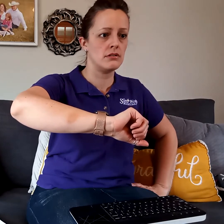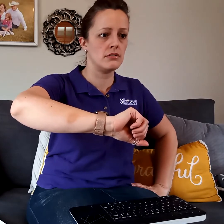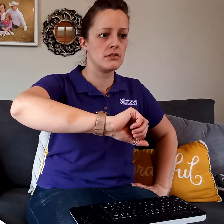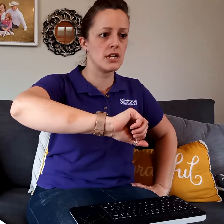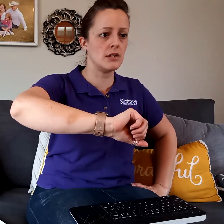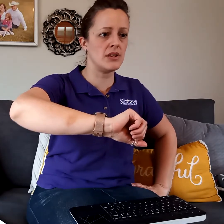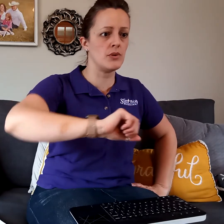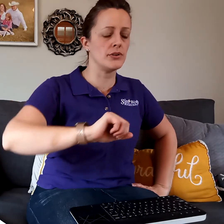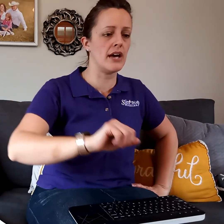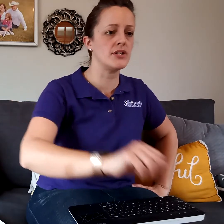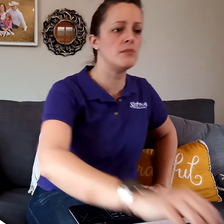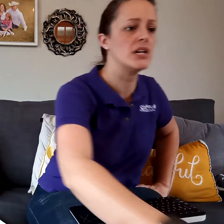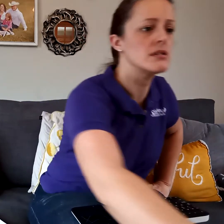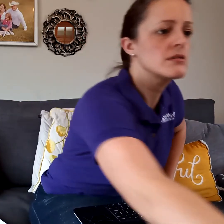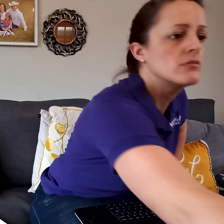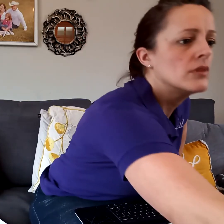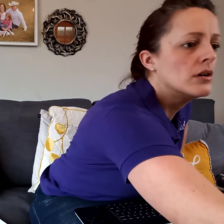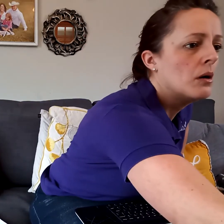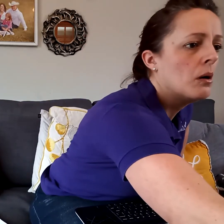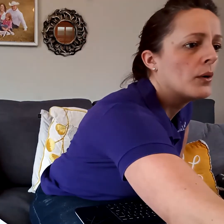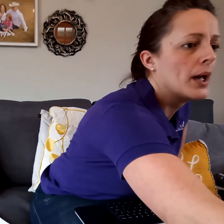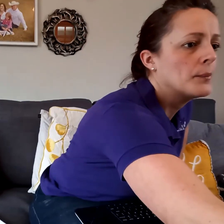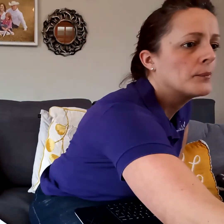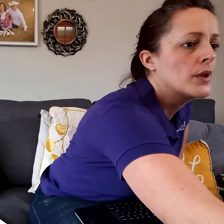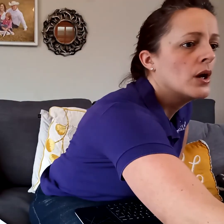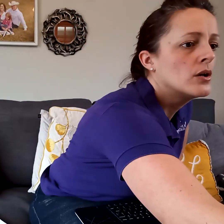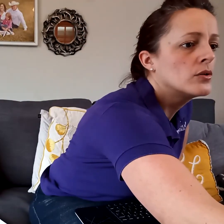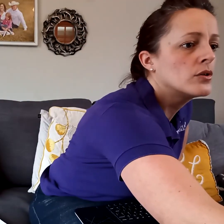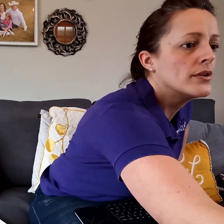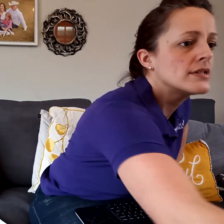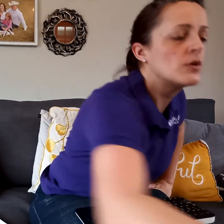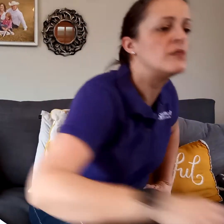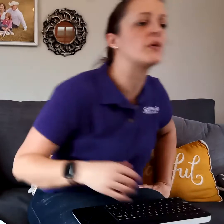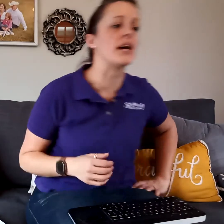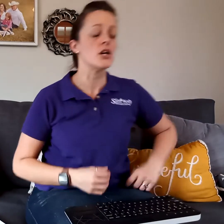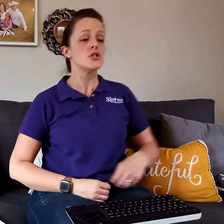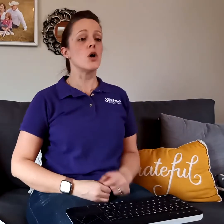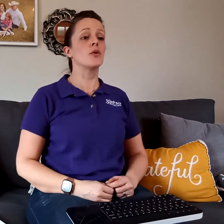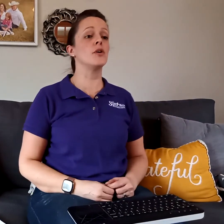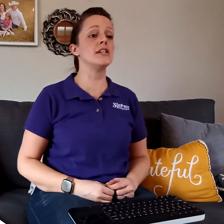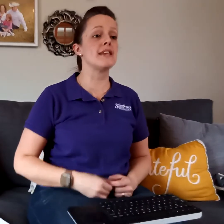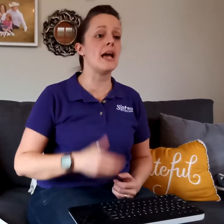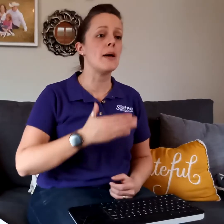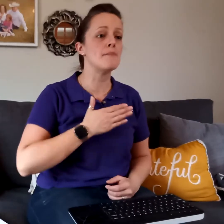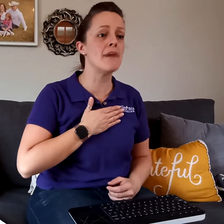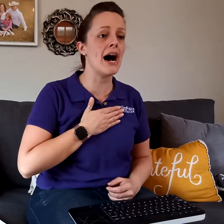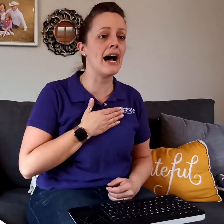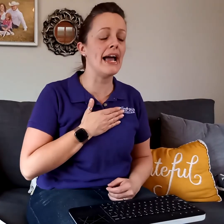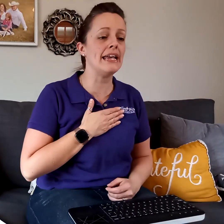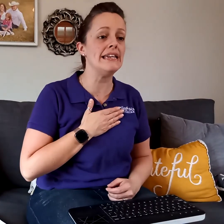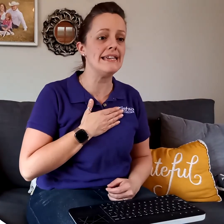It's telling me that we only have 10 minutes. Okay, so this is going to be quick. So we're going to say my